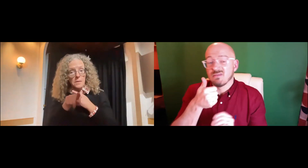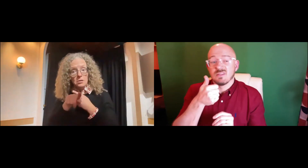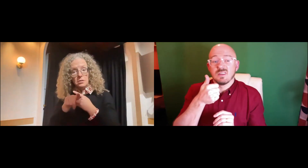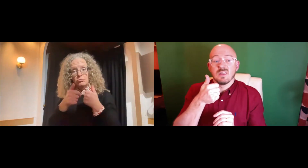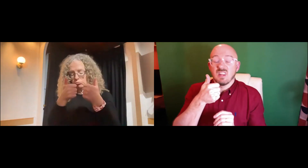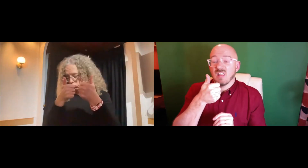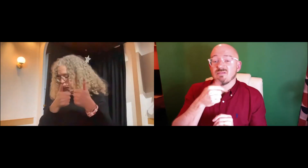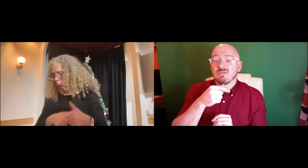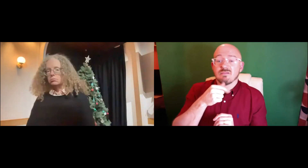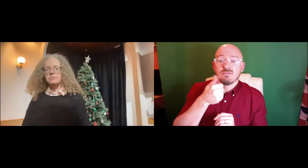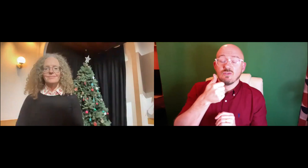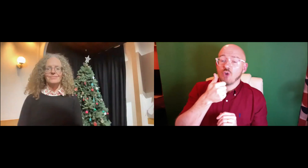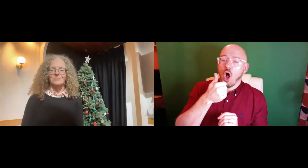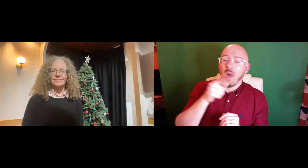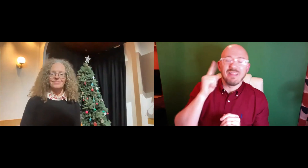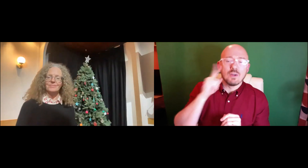Rob, did you want to respond?